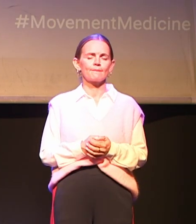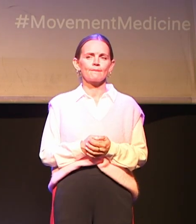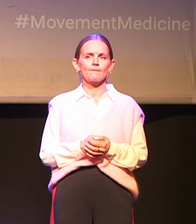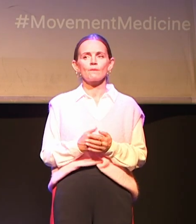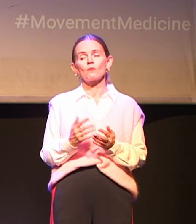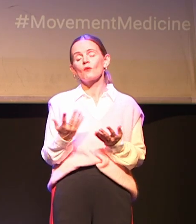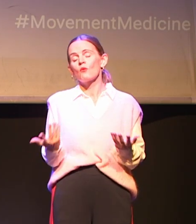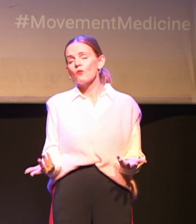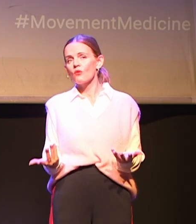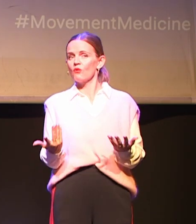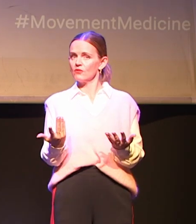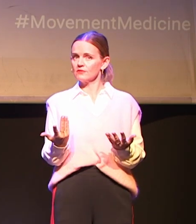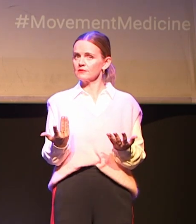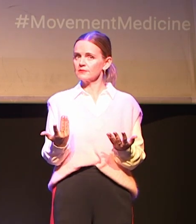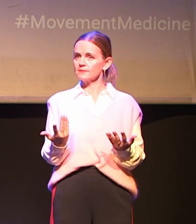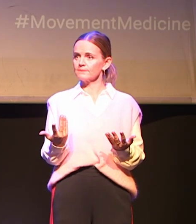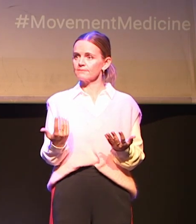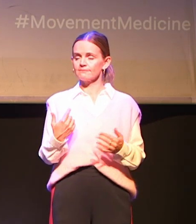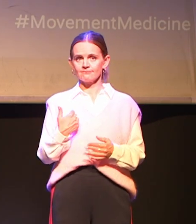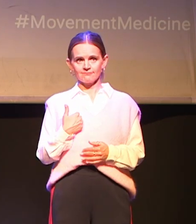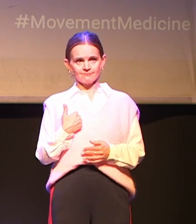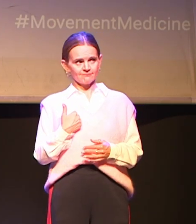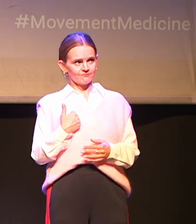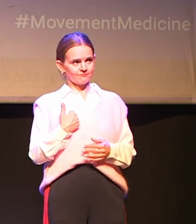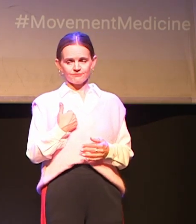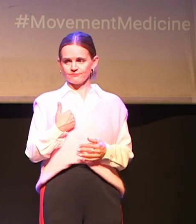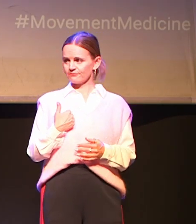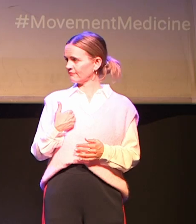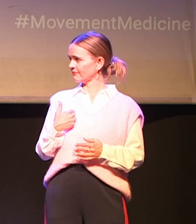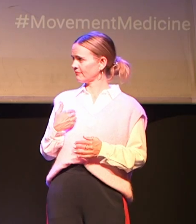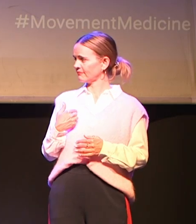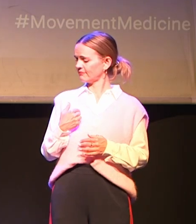Or as we were practicing earlier, it might be there, but we looking at people like,